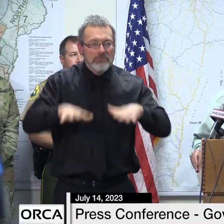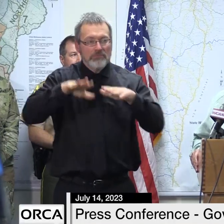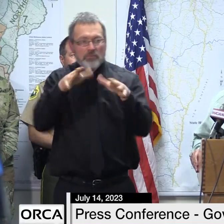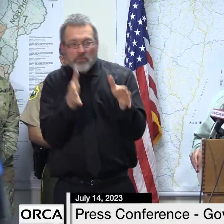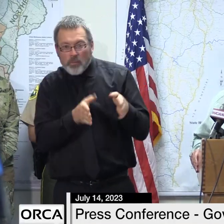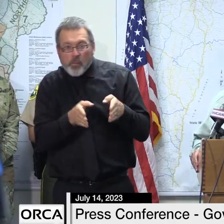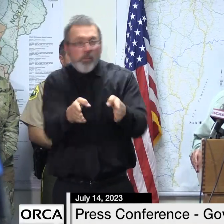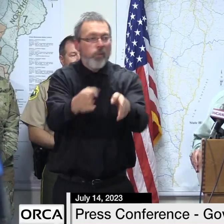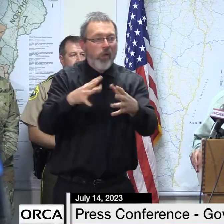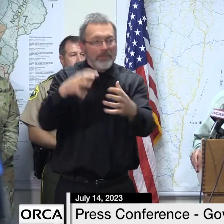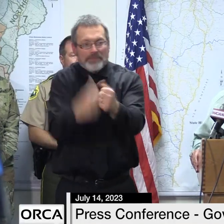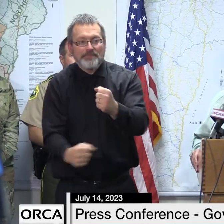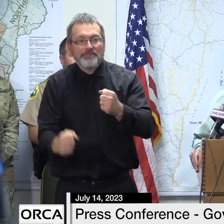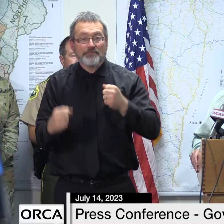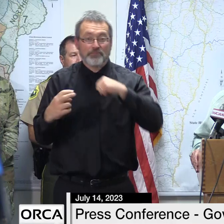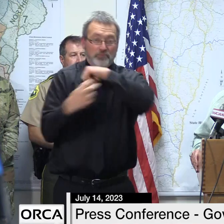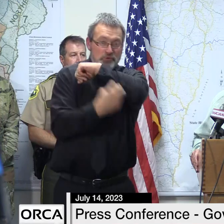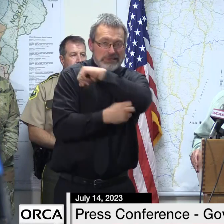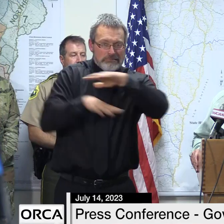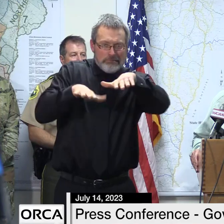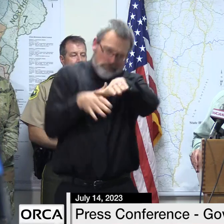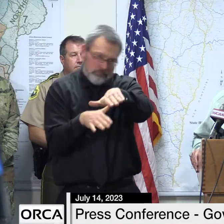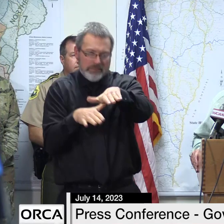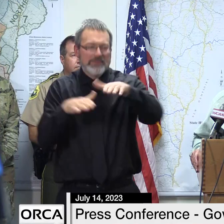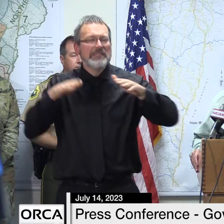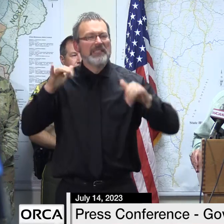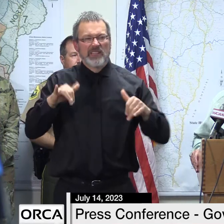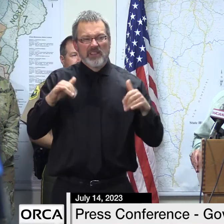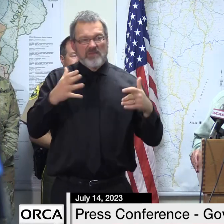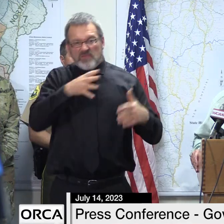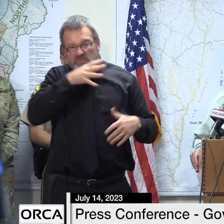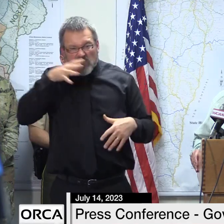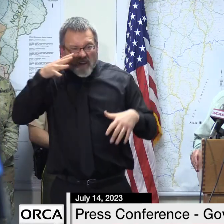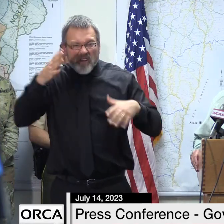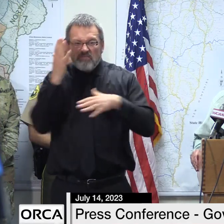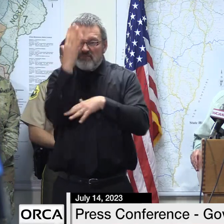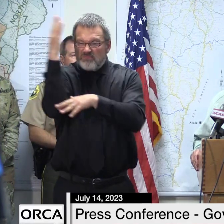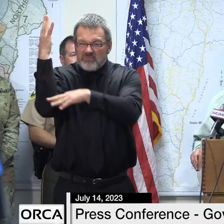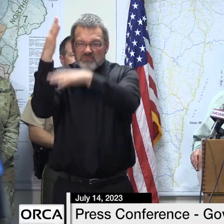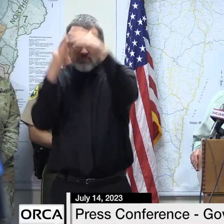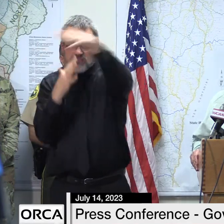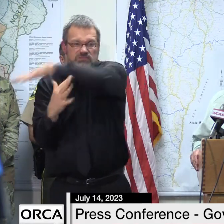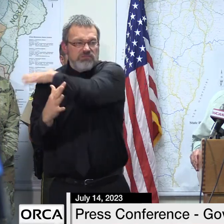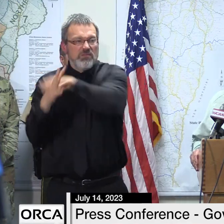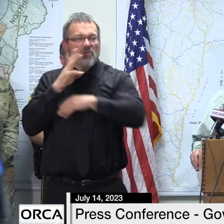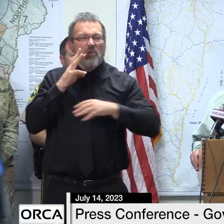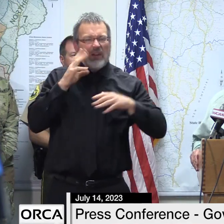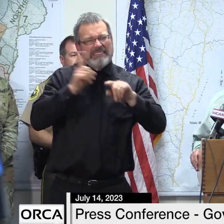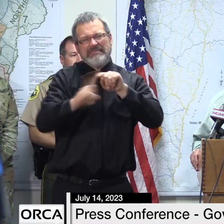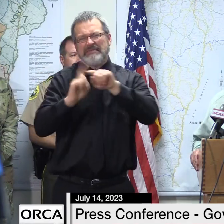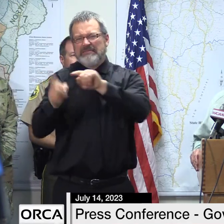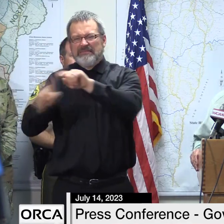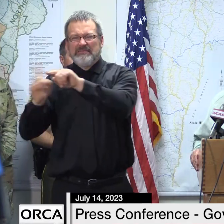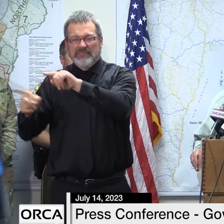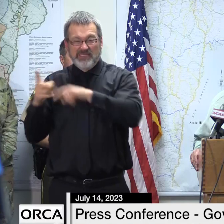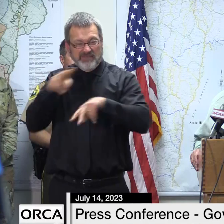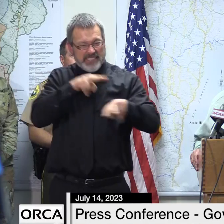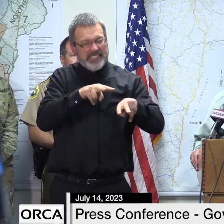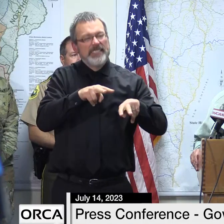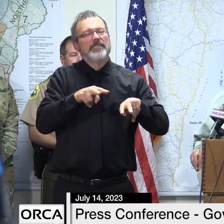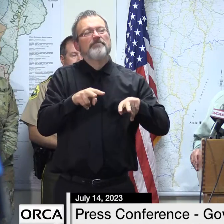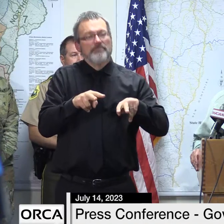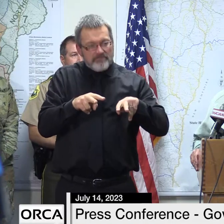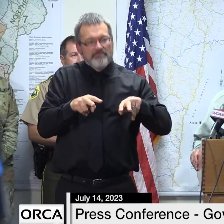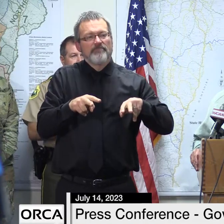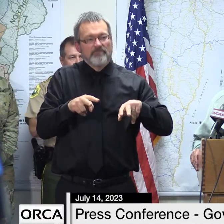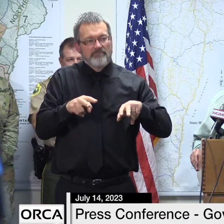roads and our bridges, flooding our farms, and destroying our crops. This tragic event follows closely on the